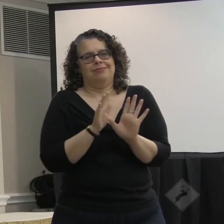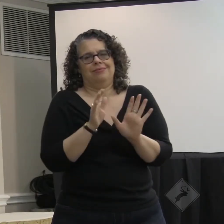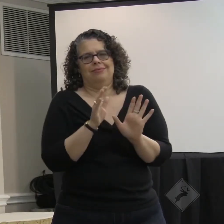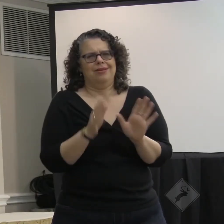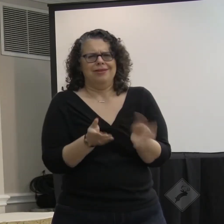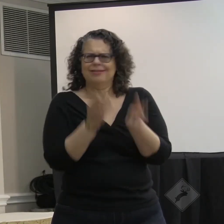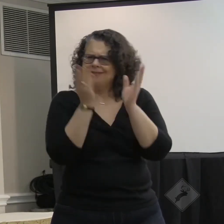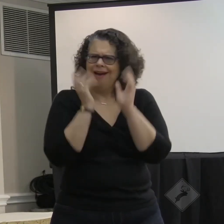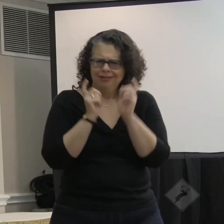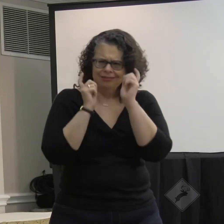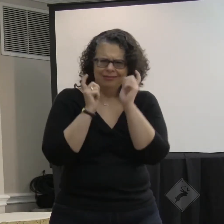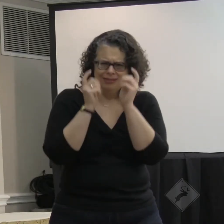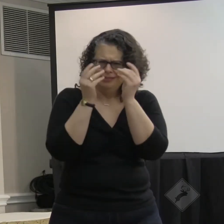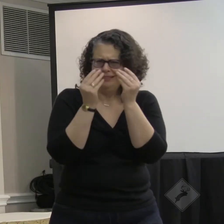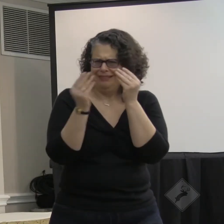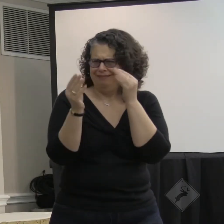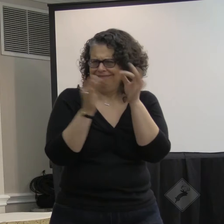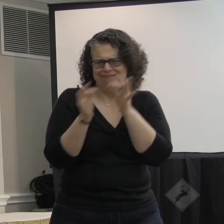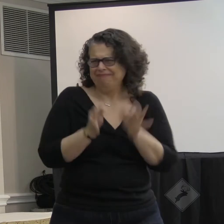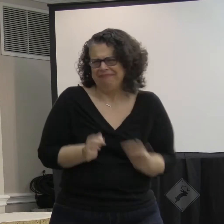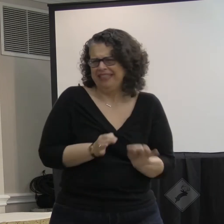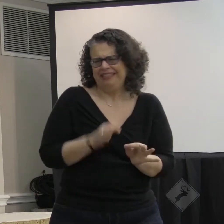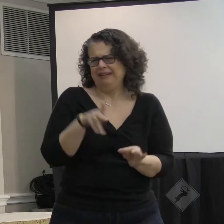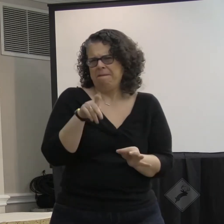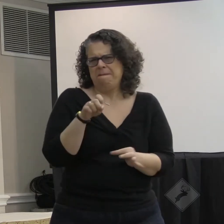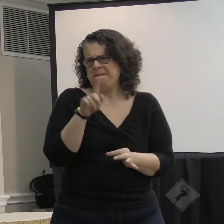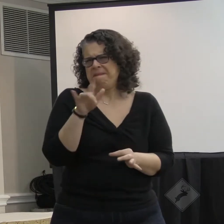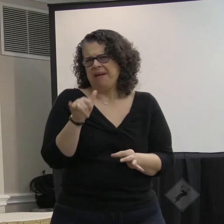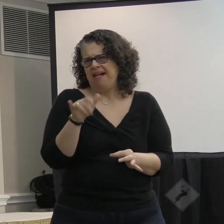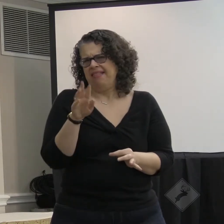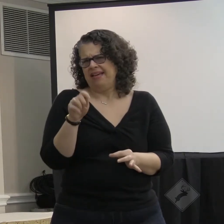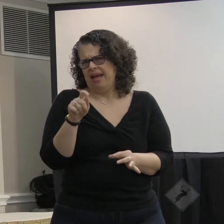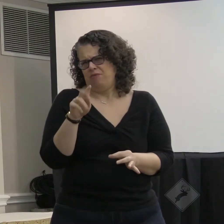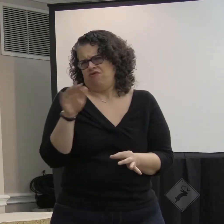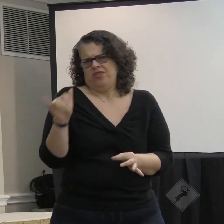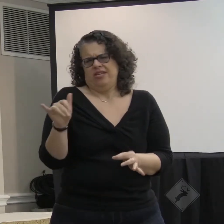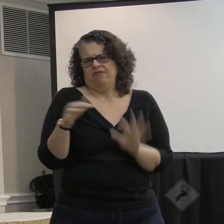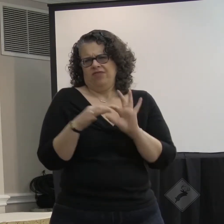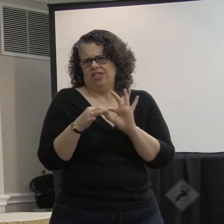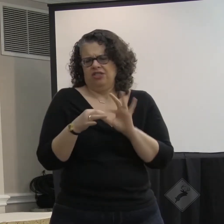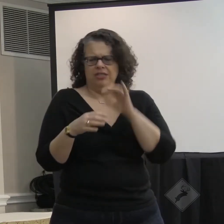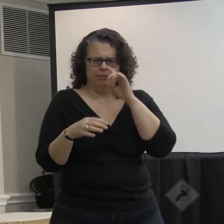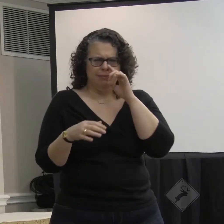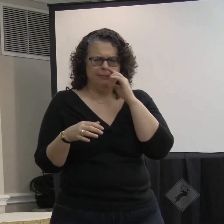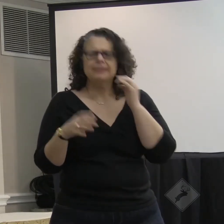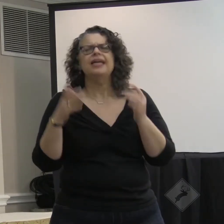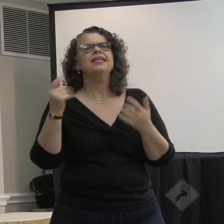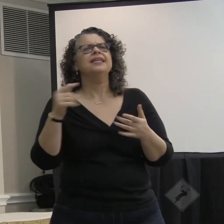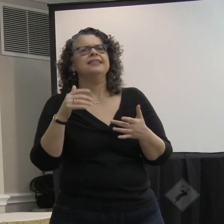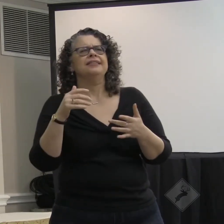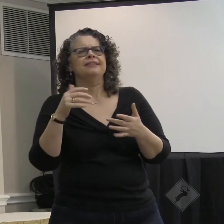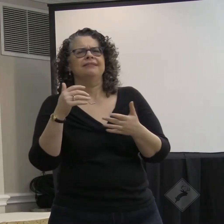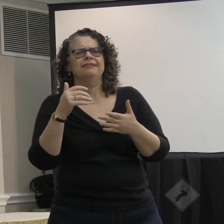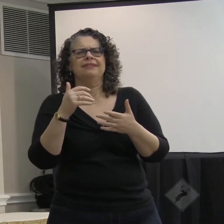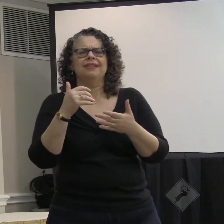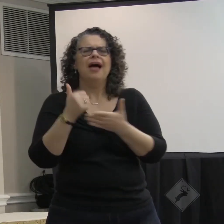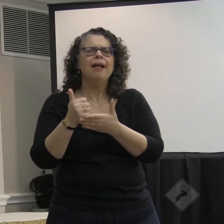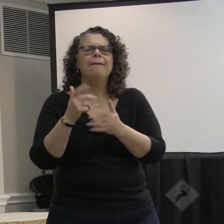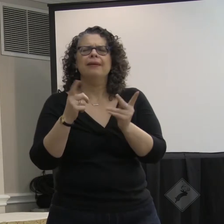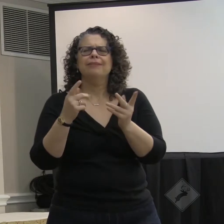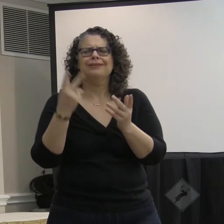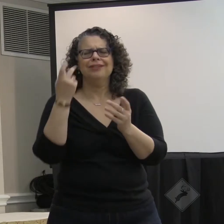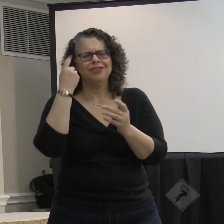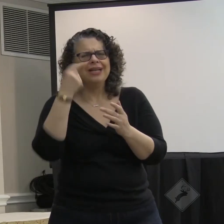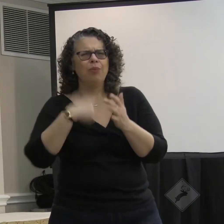convey what polyamory is. And it doesn't evoke in people's minds when they see it what we want them to think of, which is love